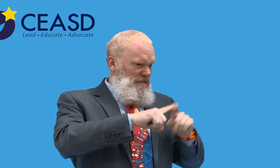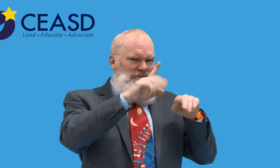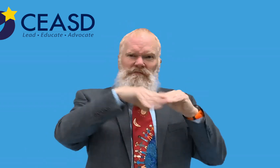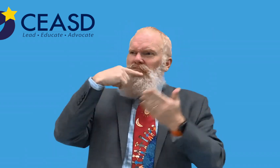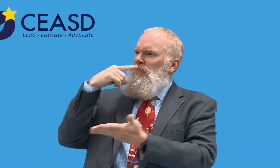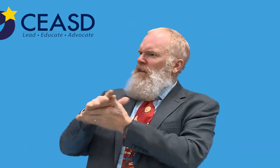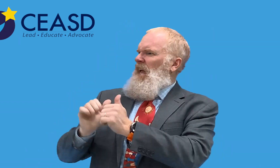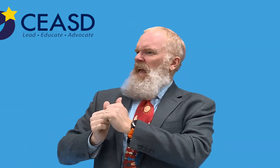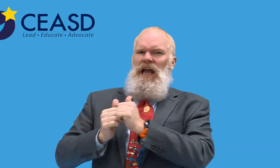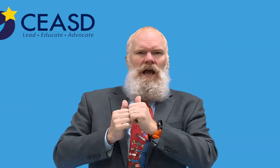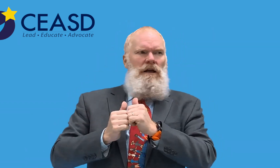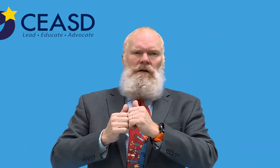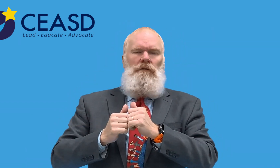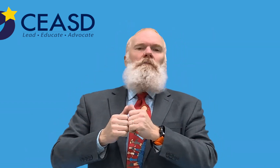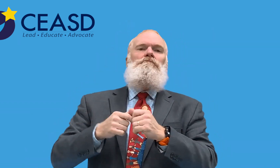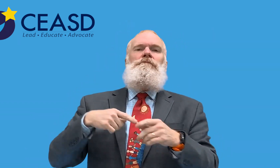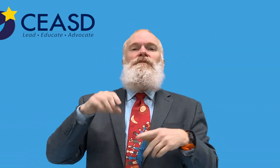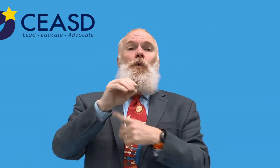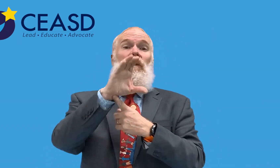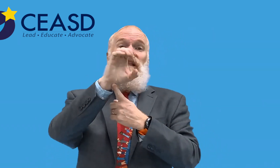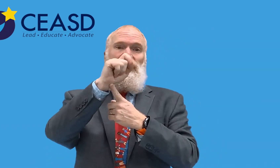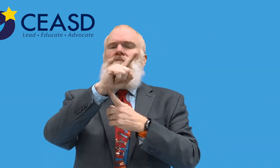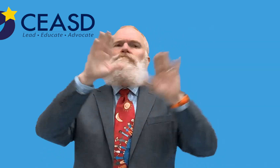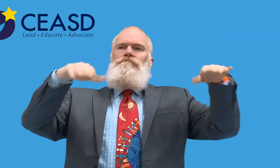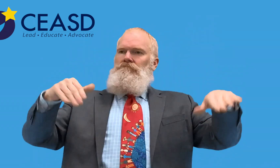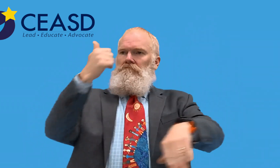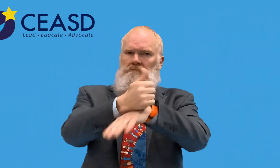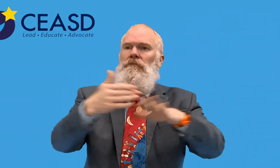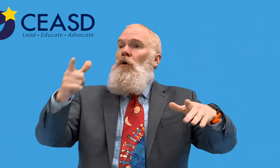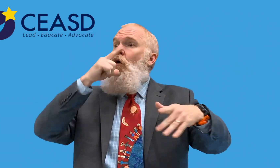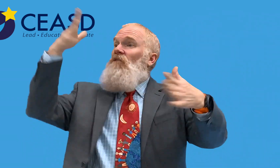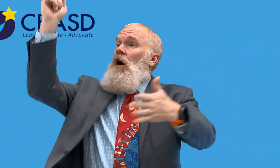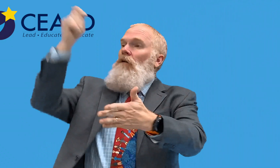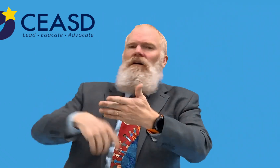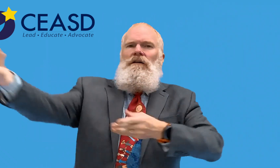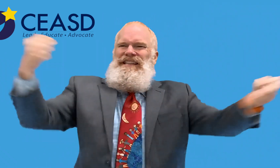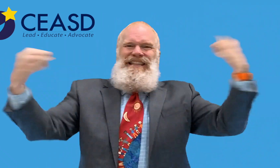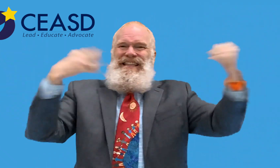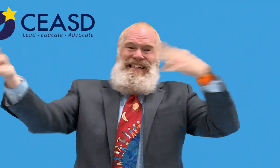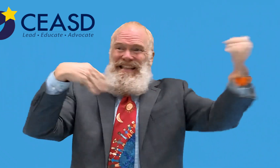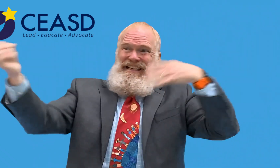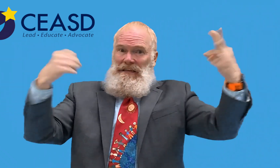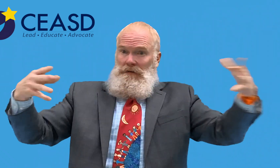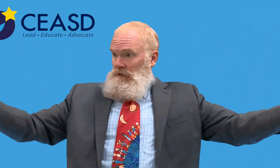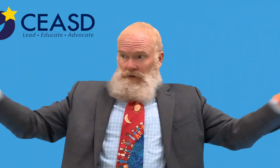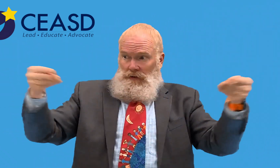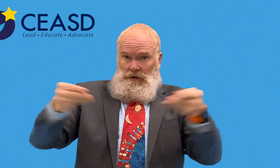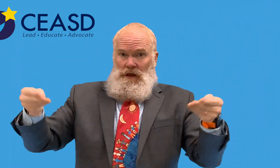safety for all students. As numerous schools have begun this daunting task, questions continue to arise, especially since